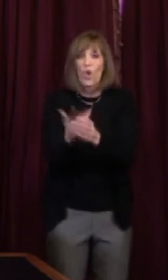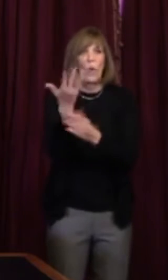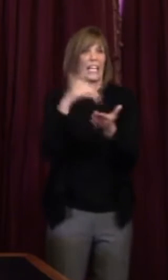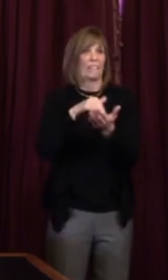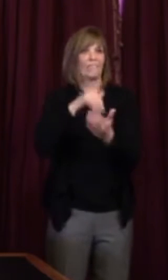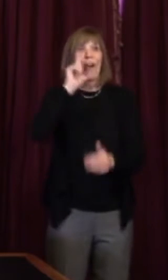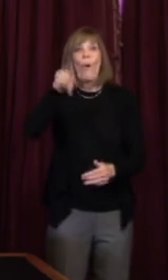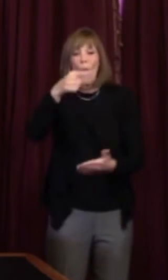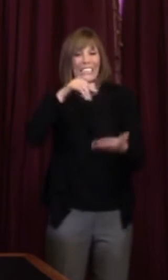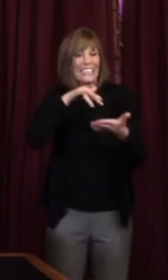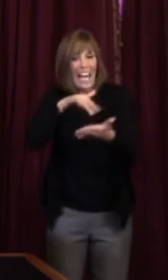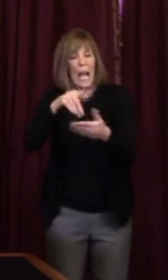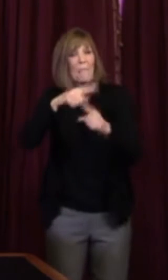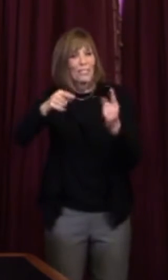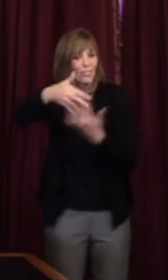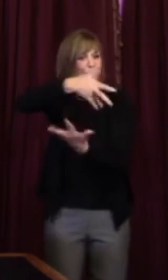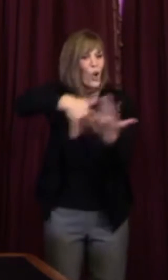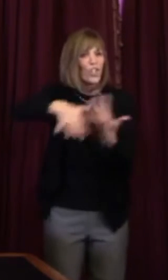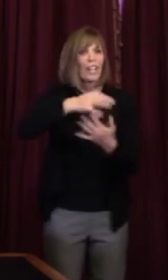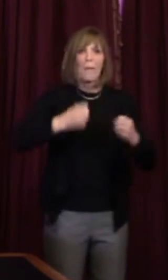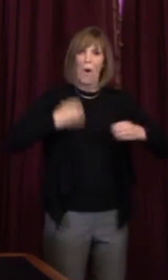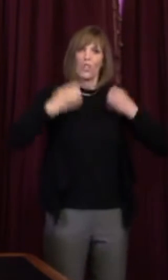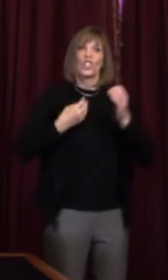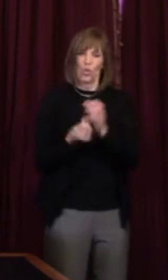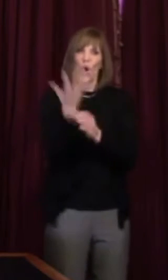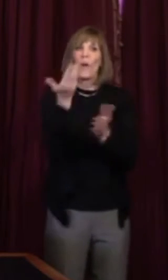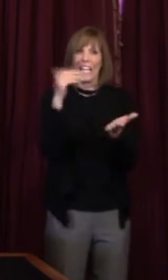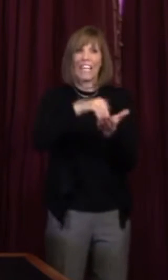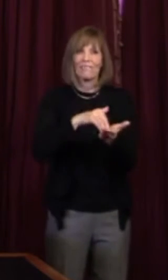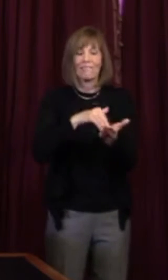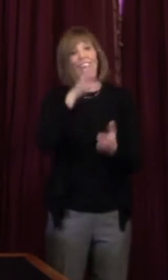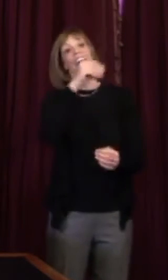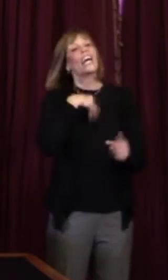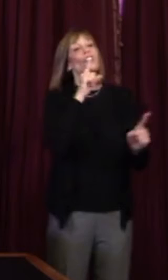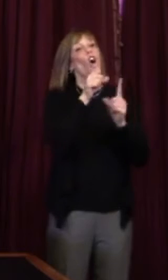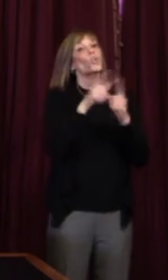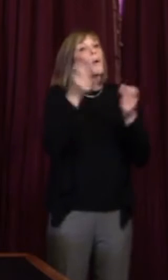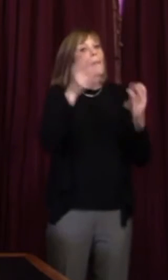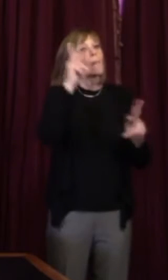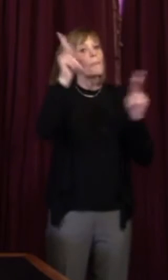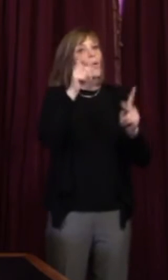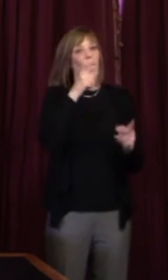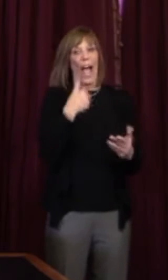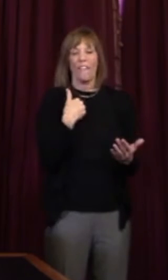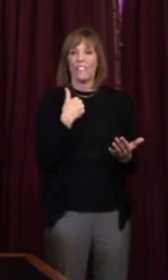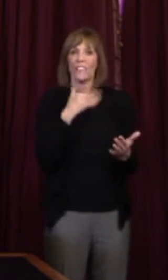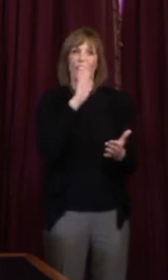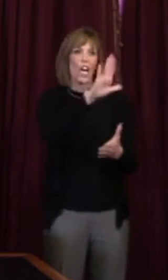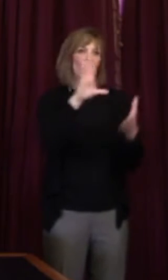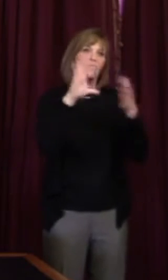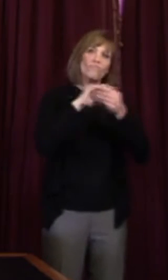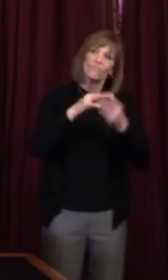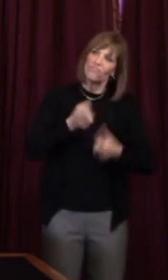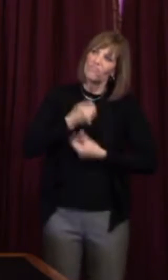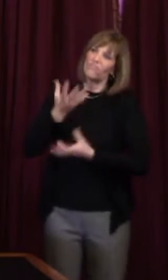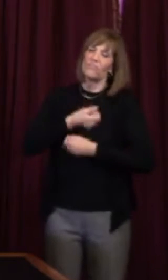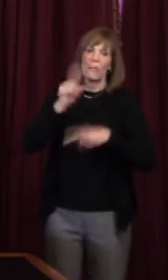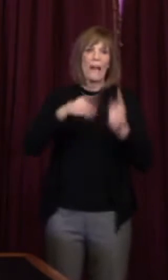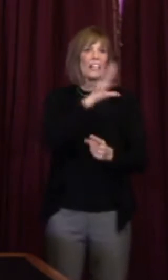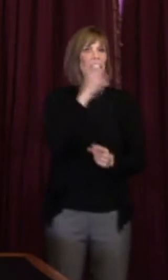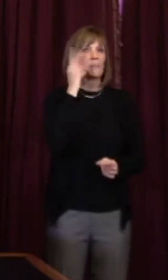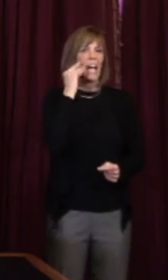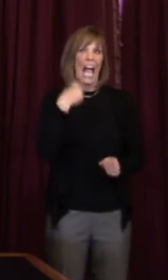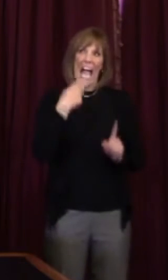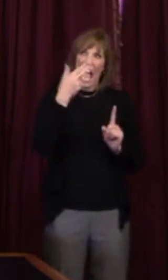not only academically, but socially and emotionally. And I spoke with a number of people who shared personal stories about their experience of